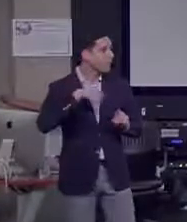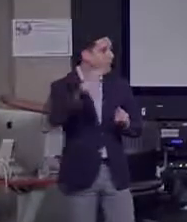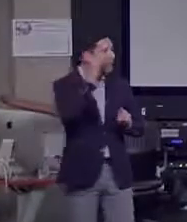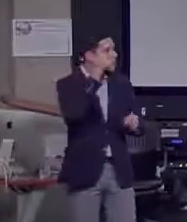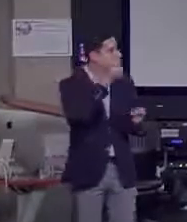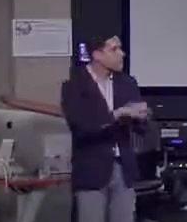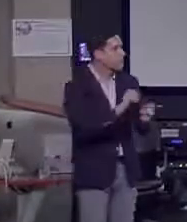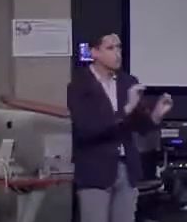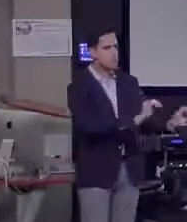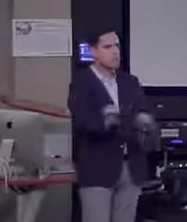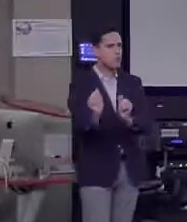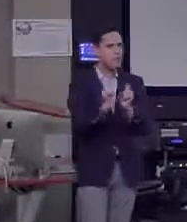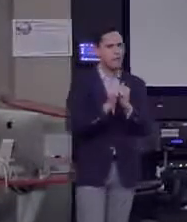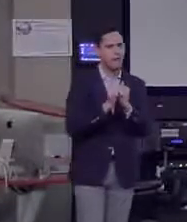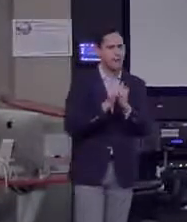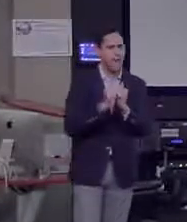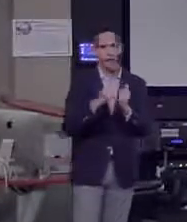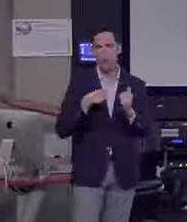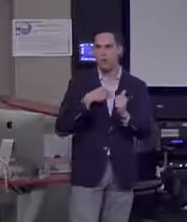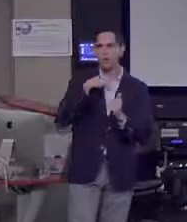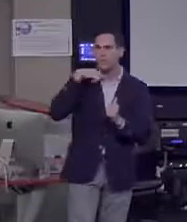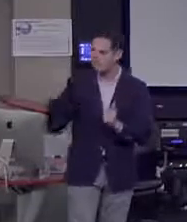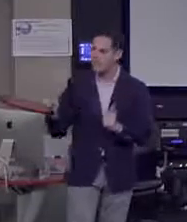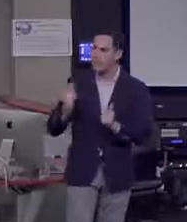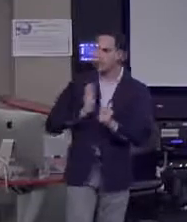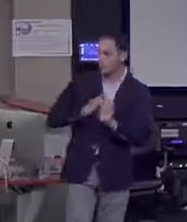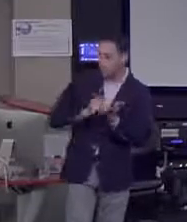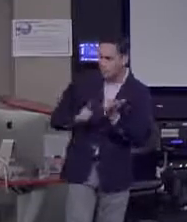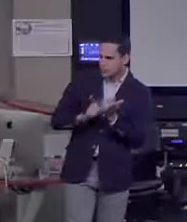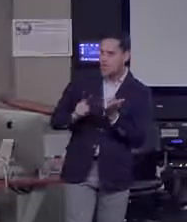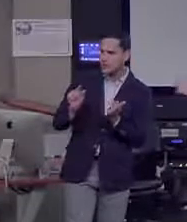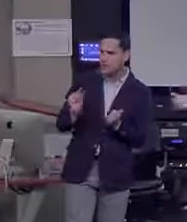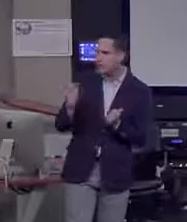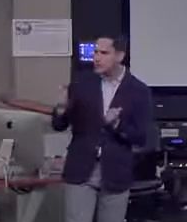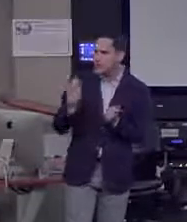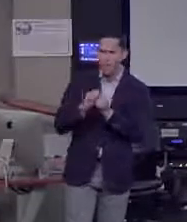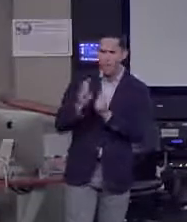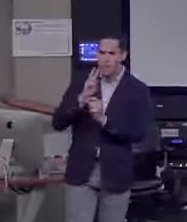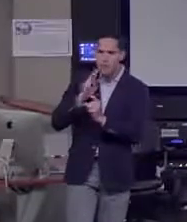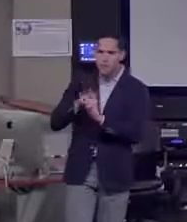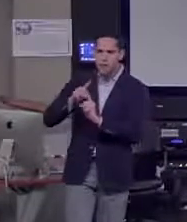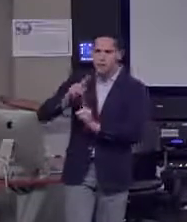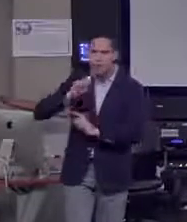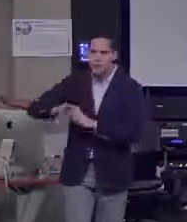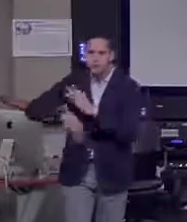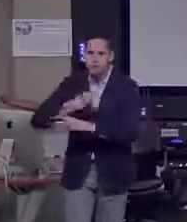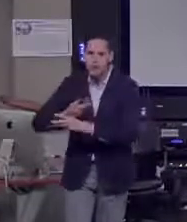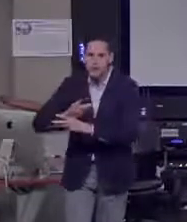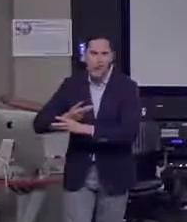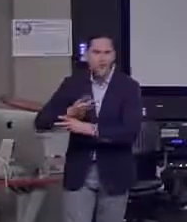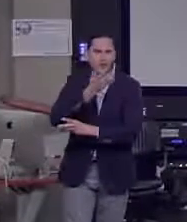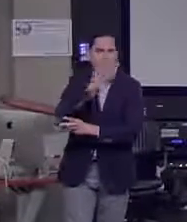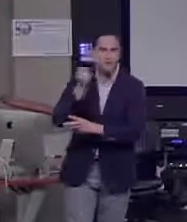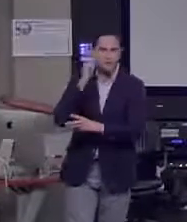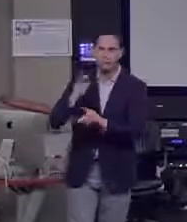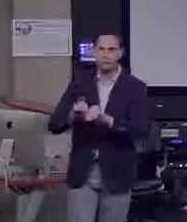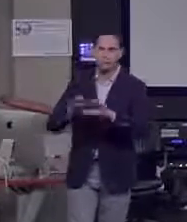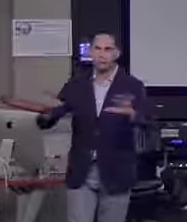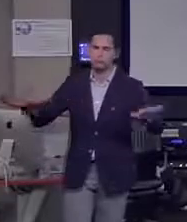work and how to talk about it, we could become trained, all of us, in the dissemination of our